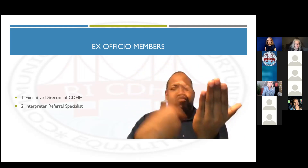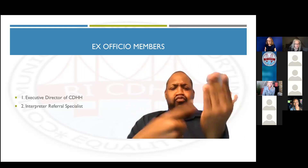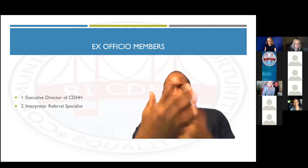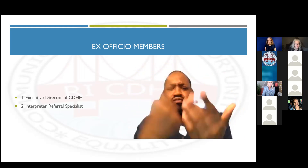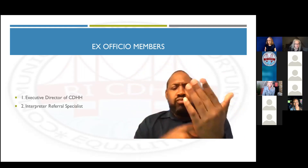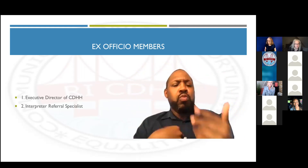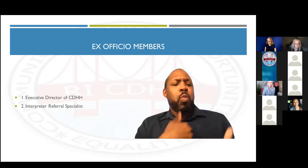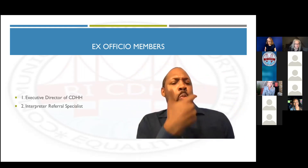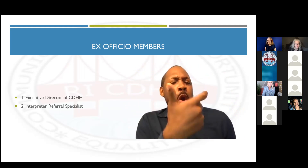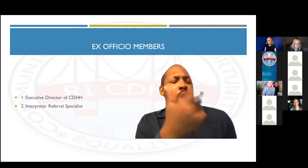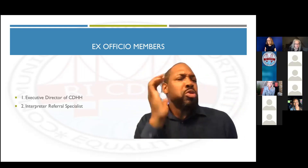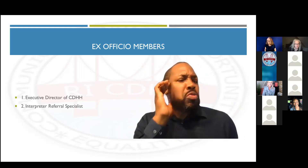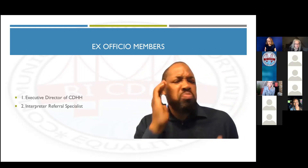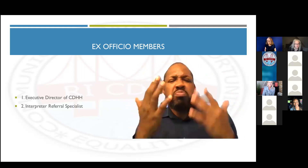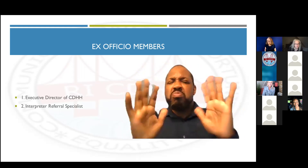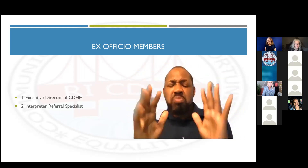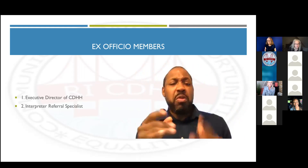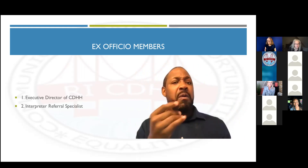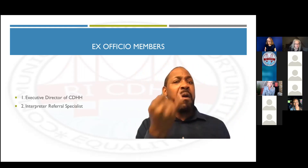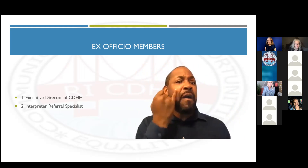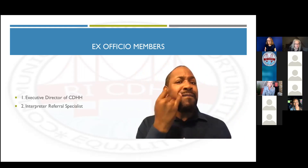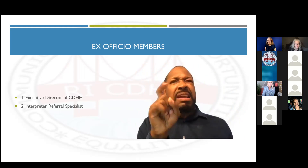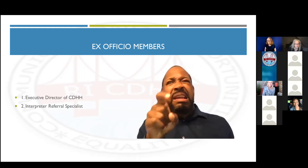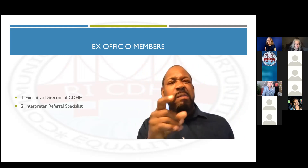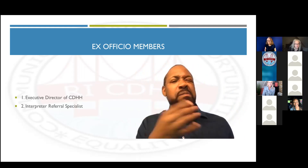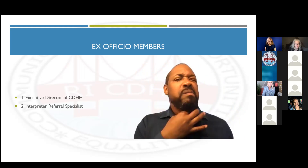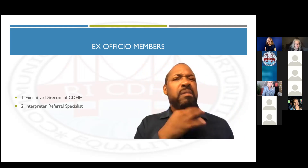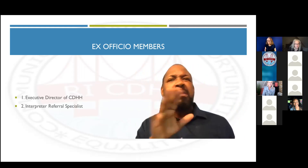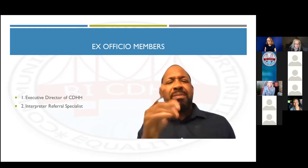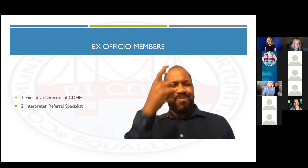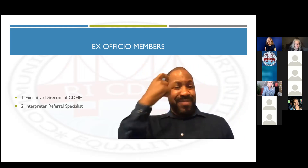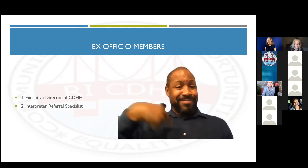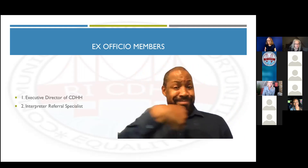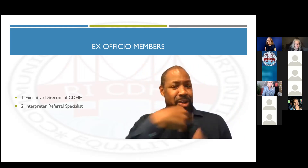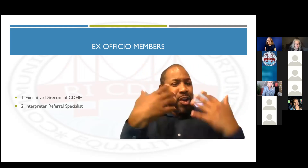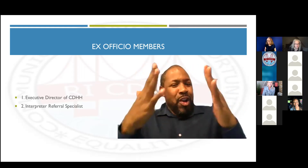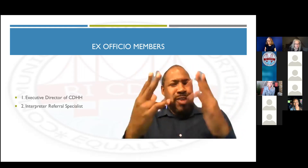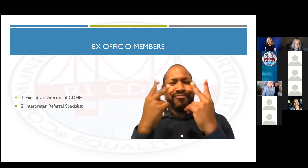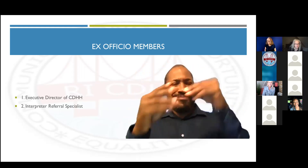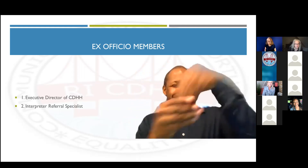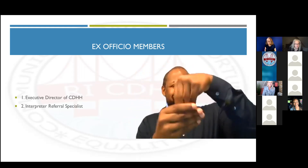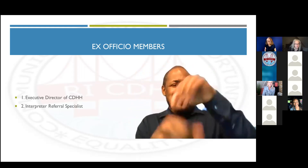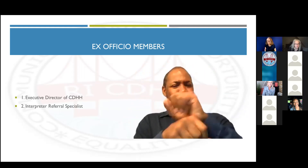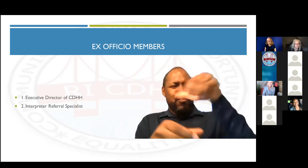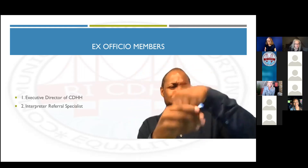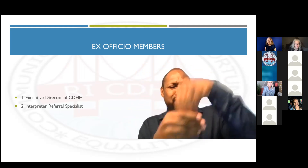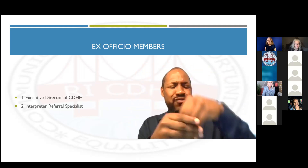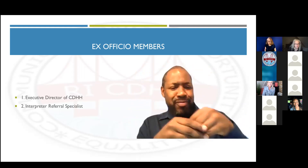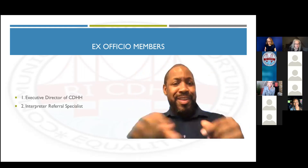answer for your discussion. So that's a limited role that we have. We're there to be helpful.